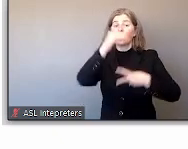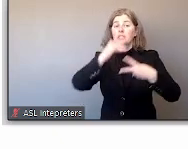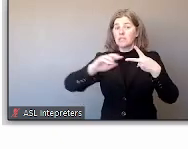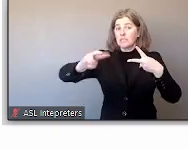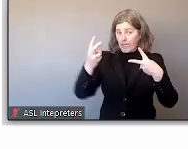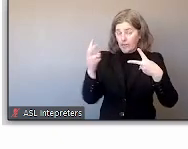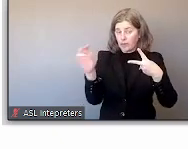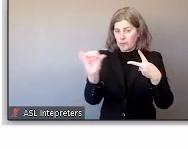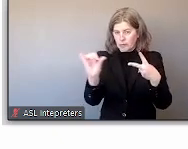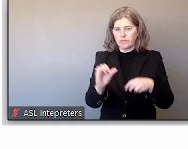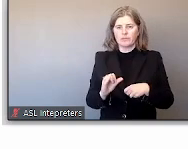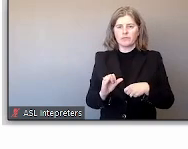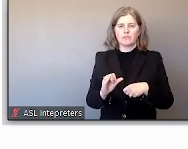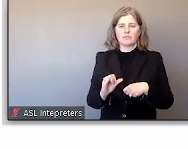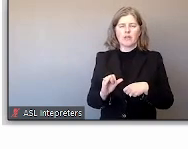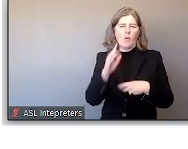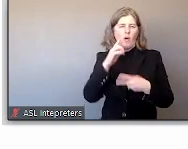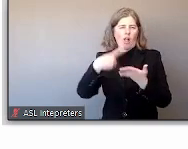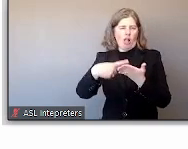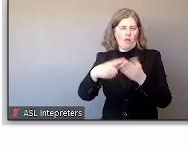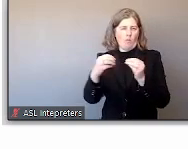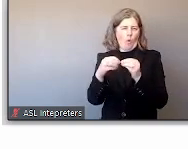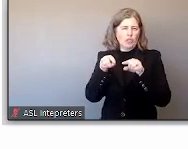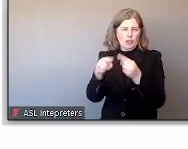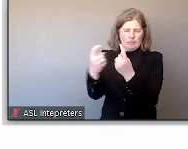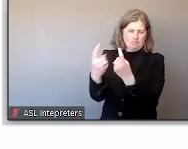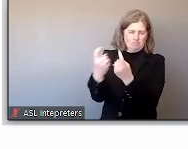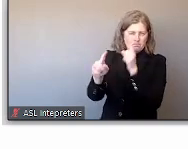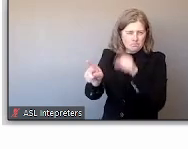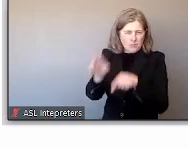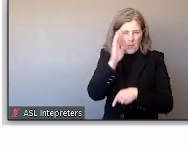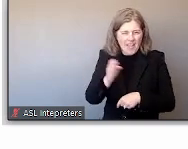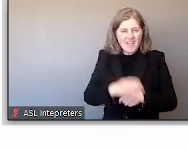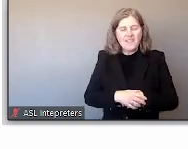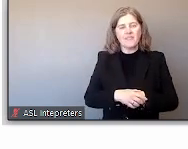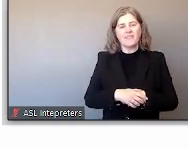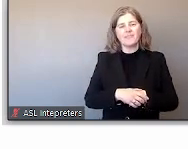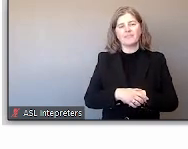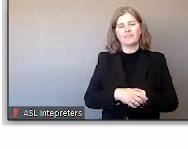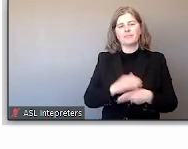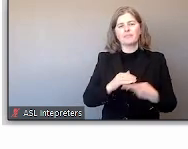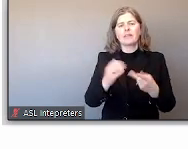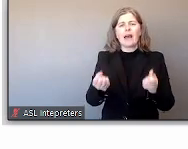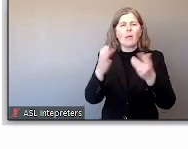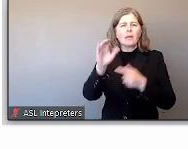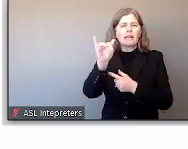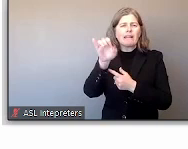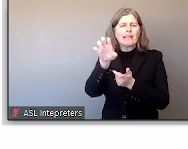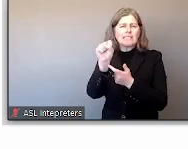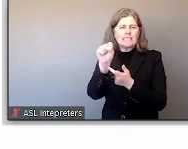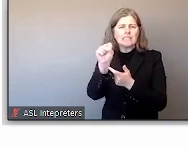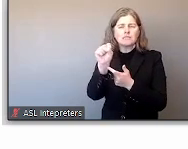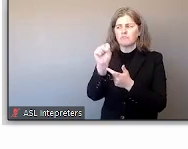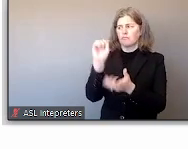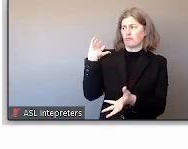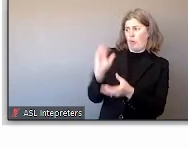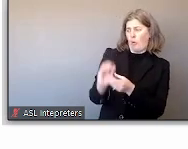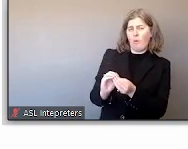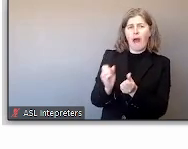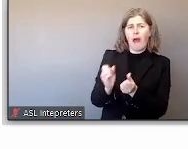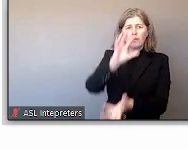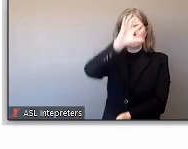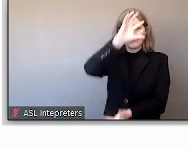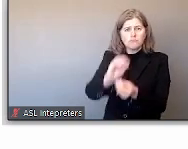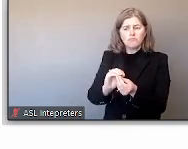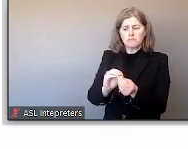this more probably in the Q&A, I suspect, but the number of cases we've had and how many cases